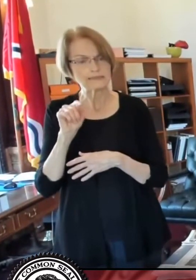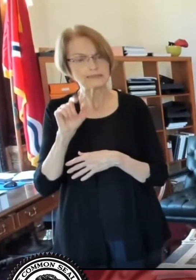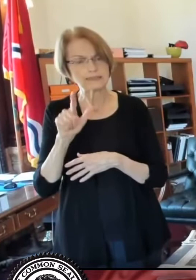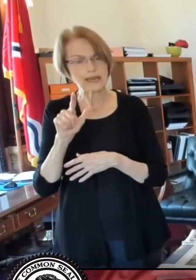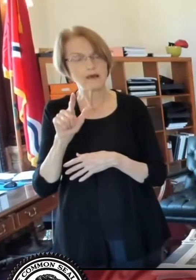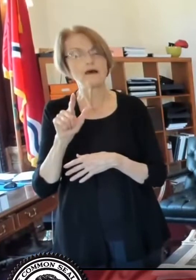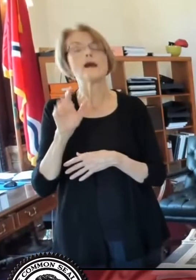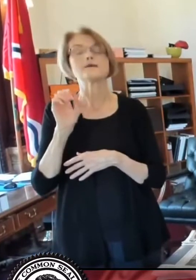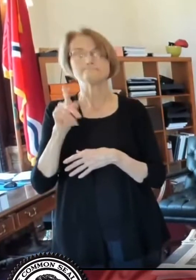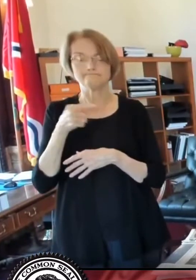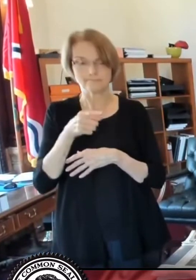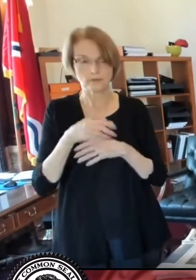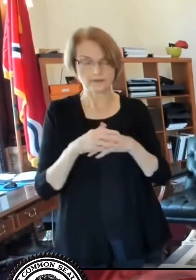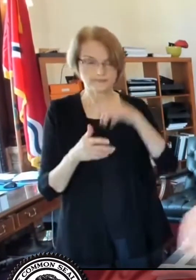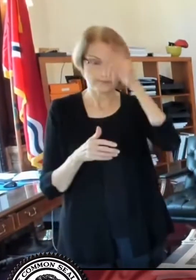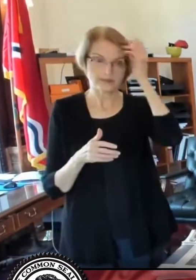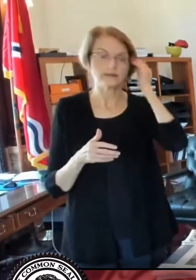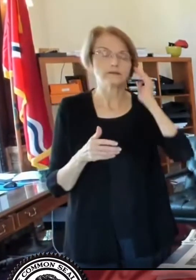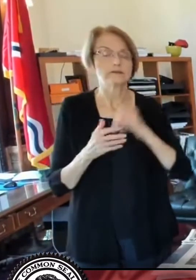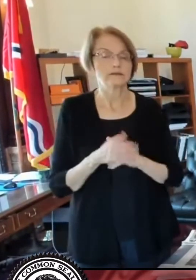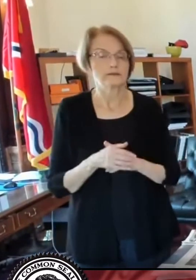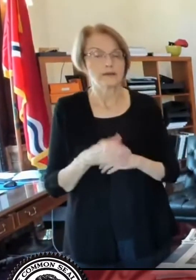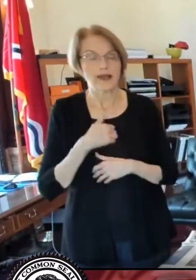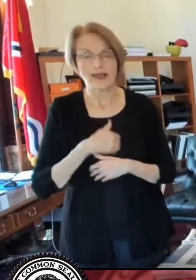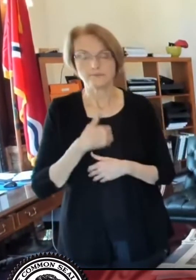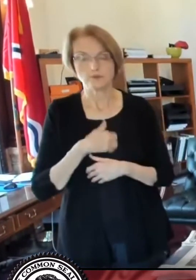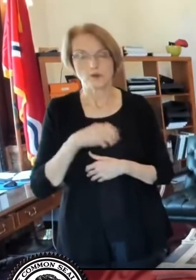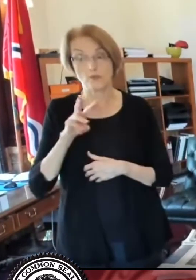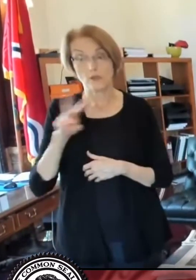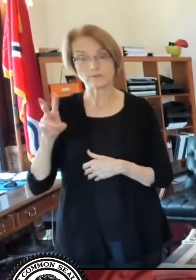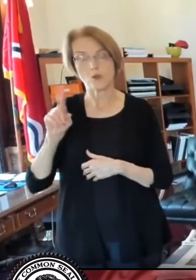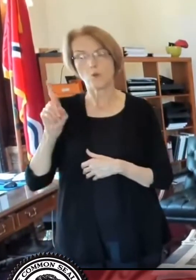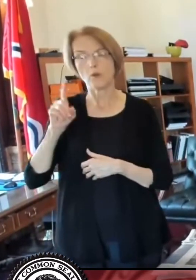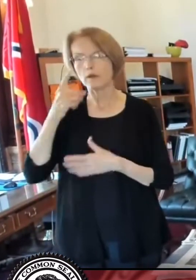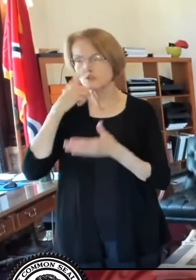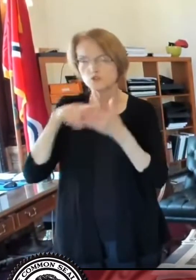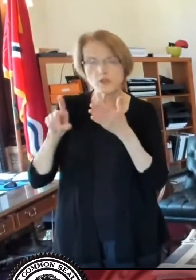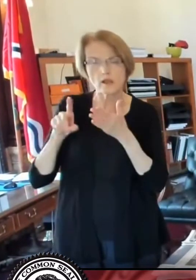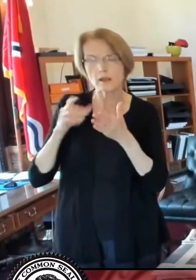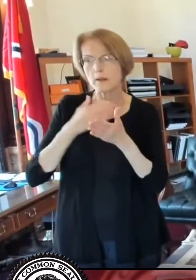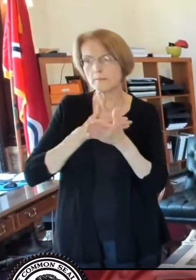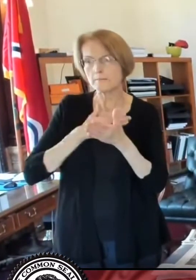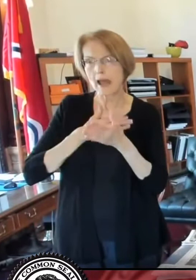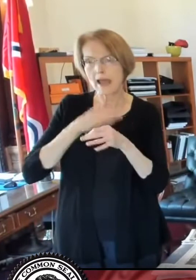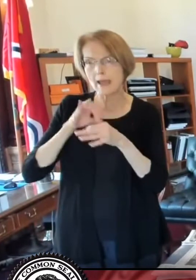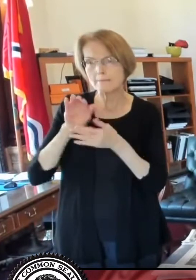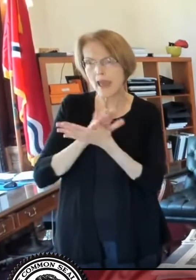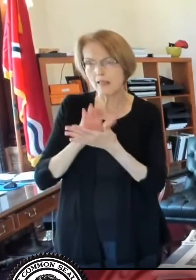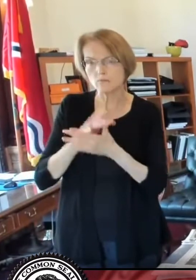stlcityBallotTracking.com. There we go. Sorry. This is a website where you can check it.